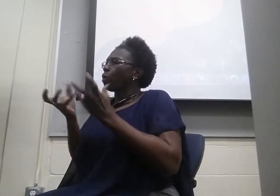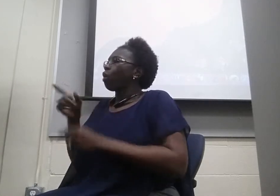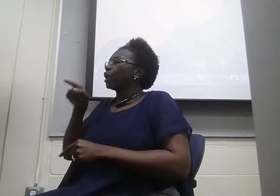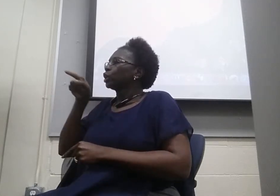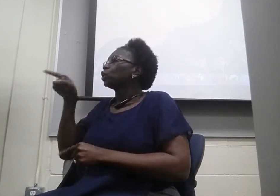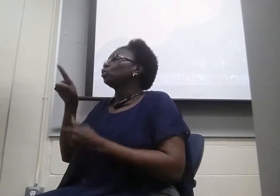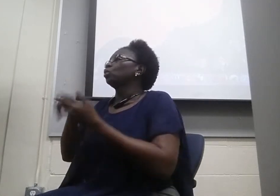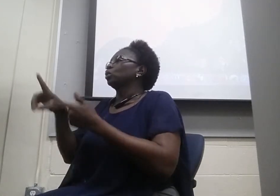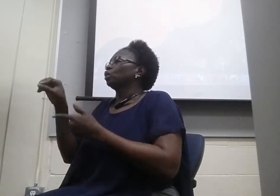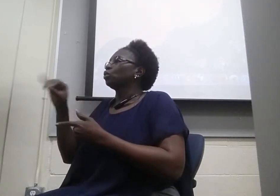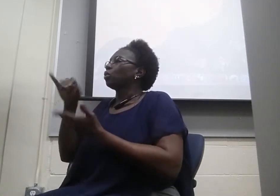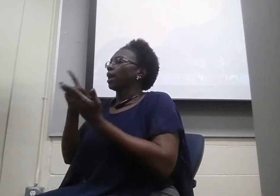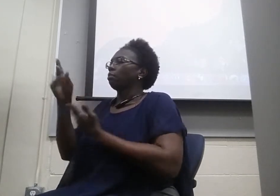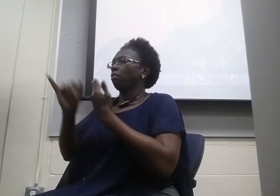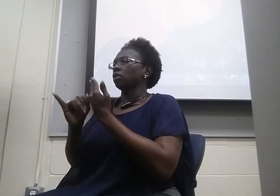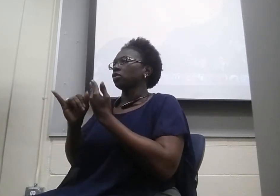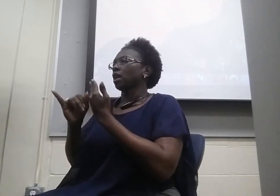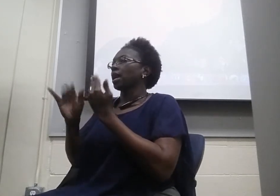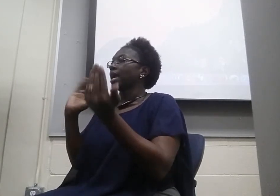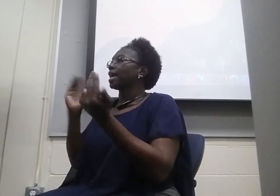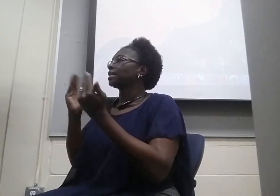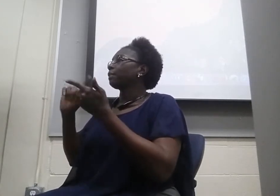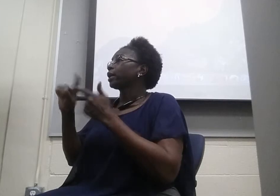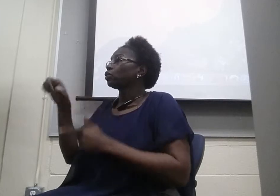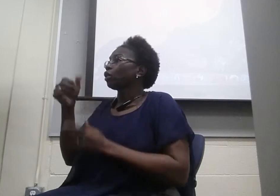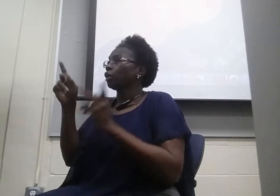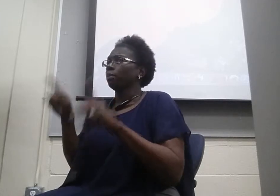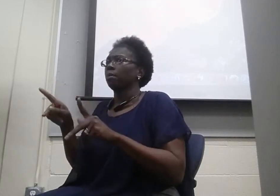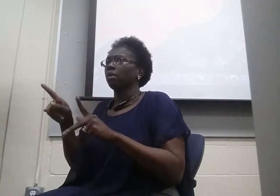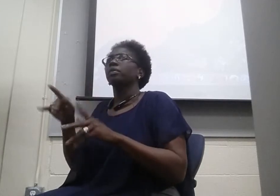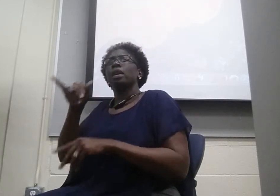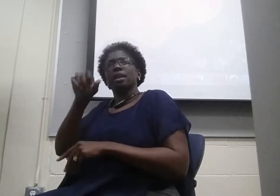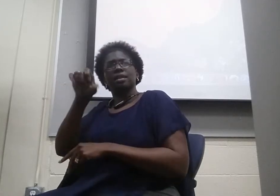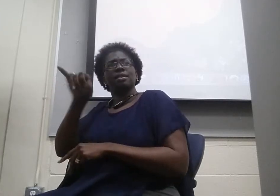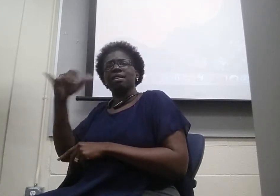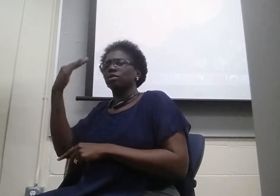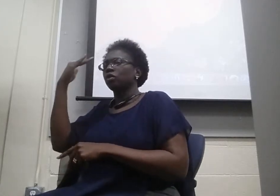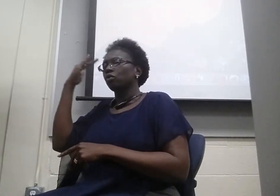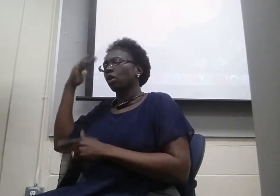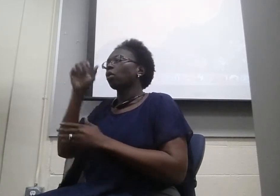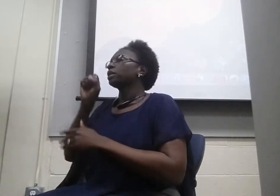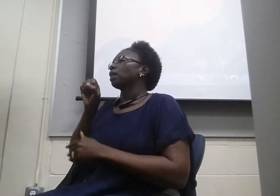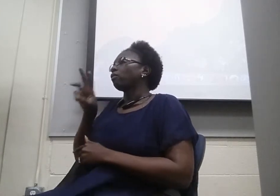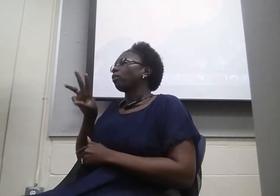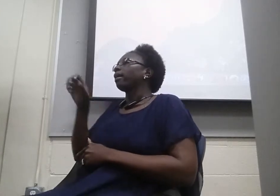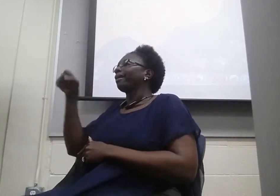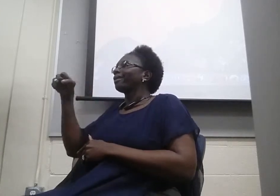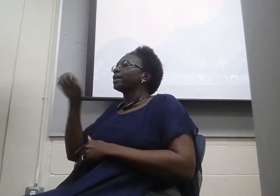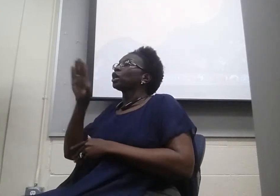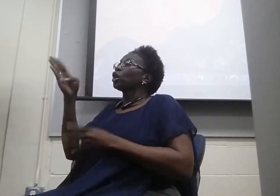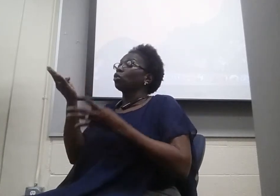else. Sure, everybody knows all the software, that's a given. Your portfolio's,